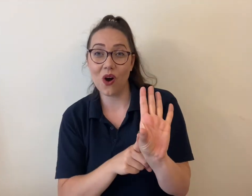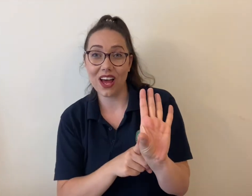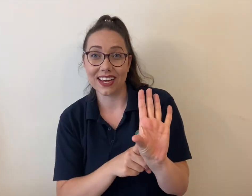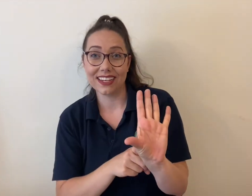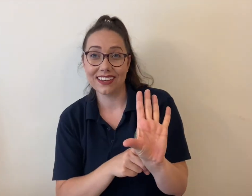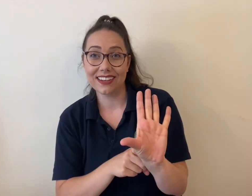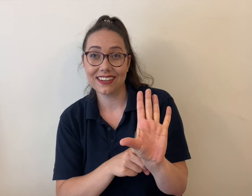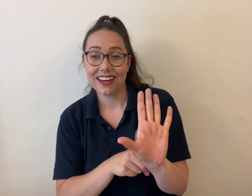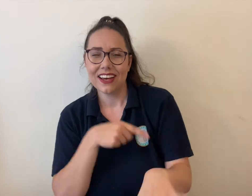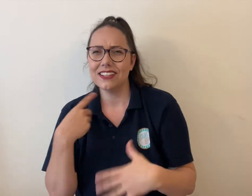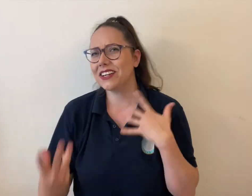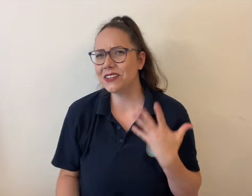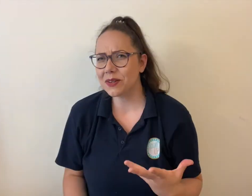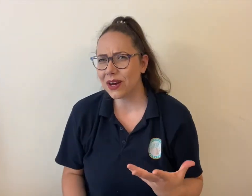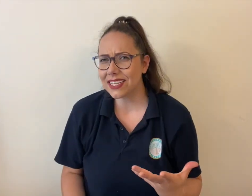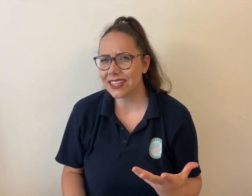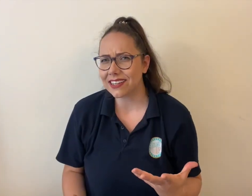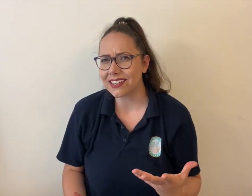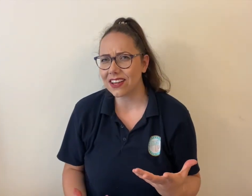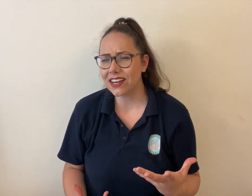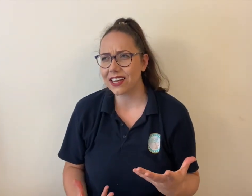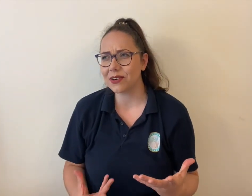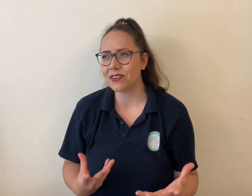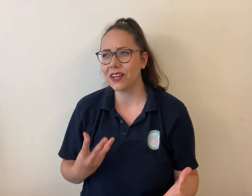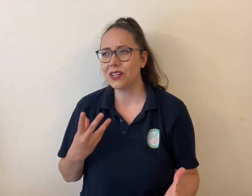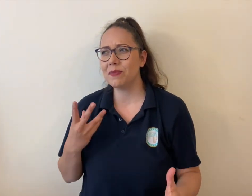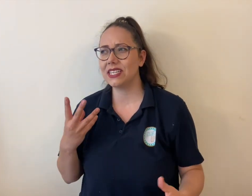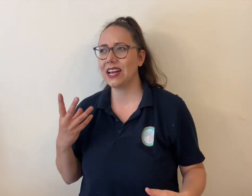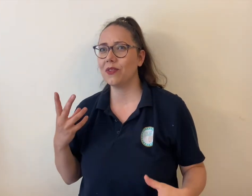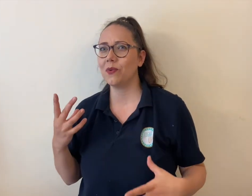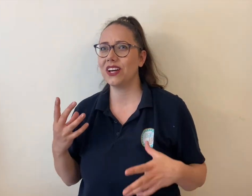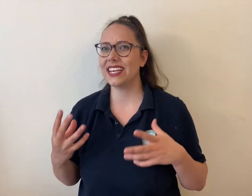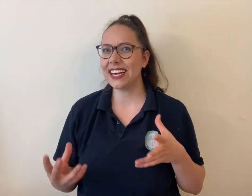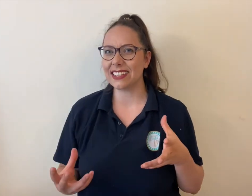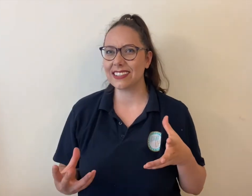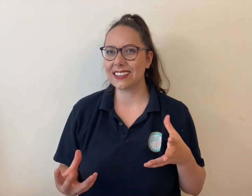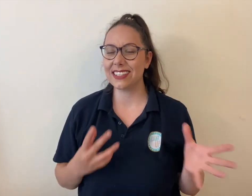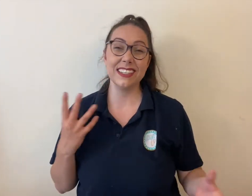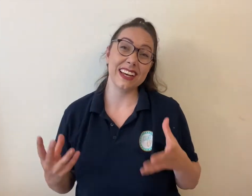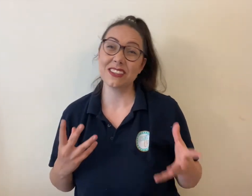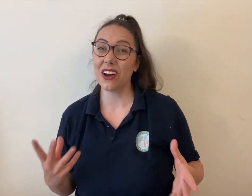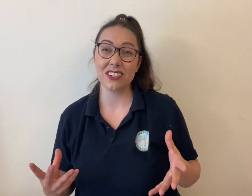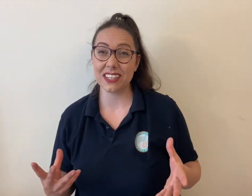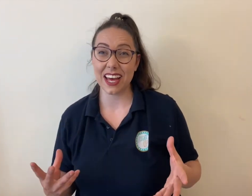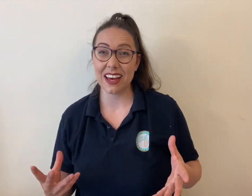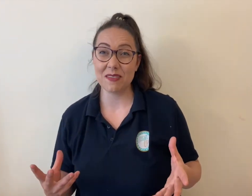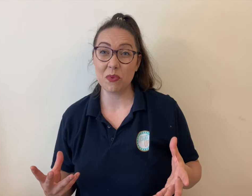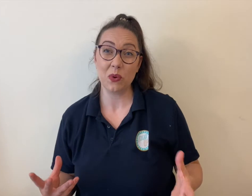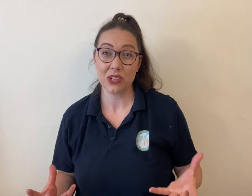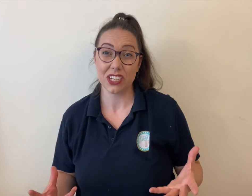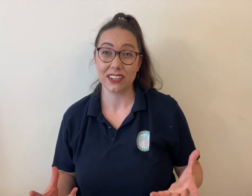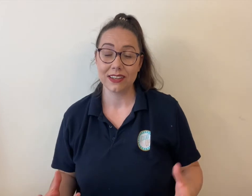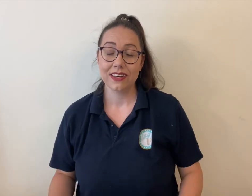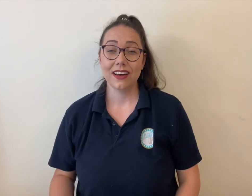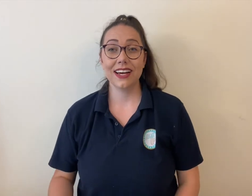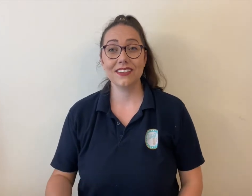K-A-T-Y. So can you see what I did there in sign language? I've actually missed out the word is, because it's not actually that important. I can just